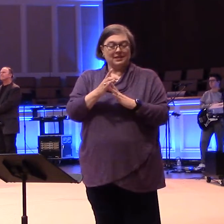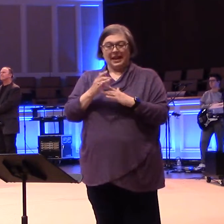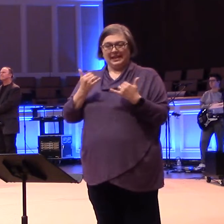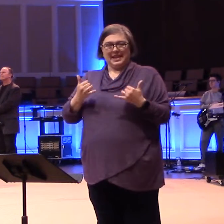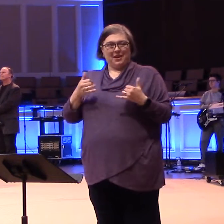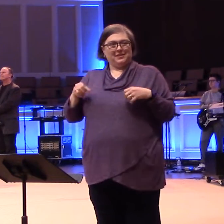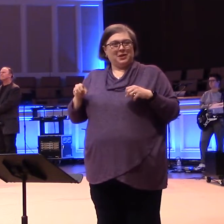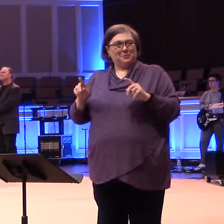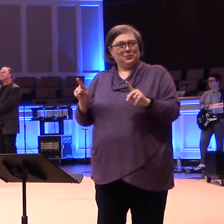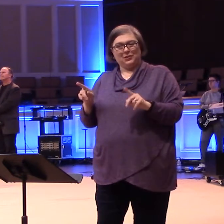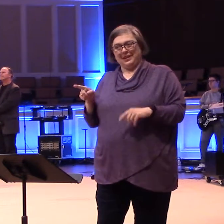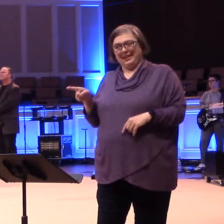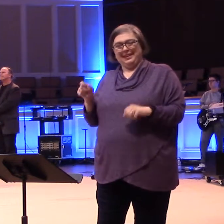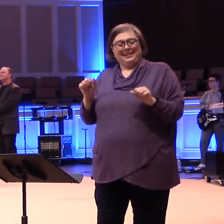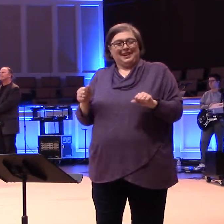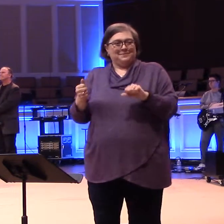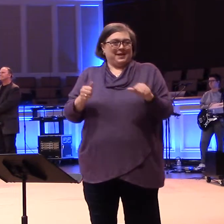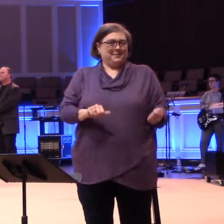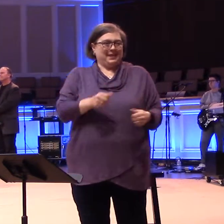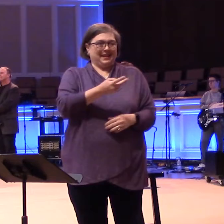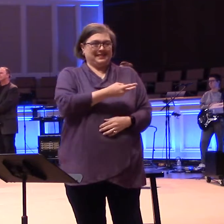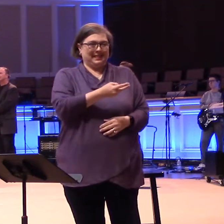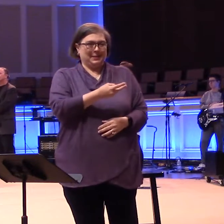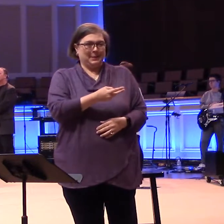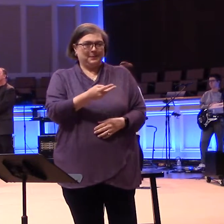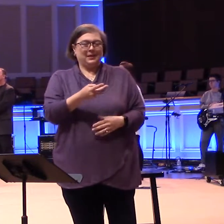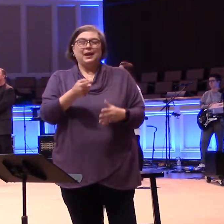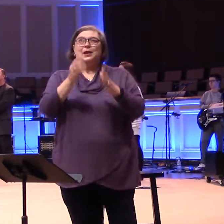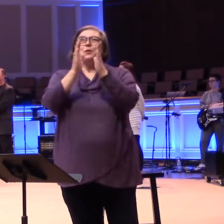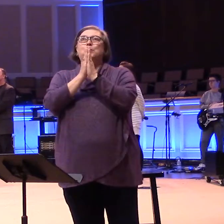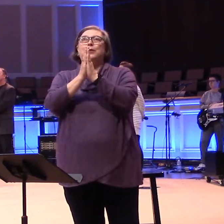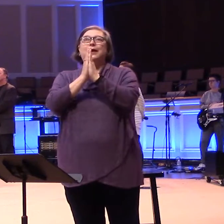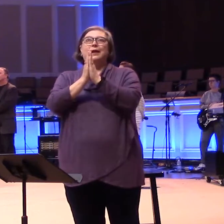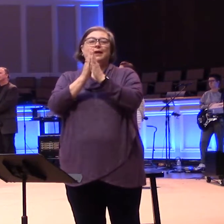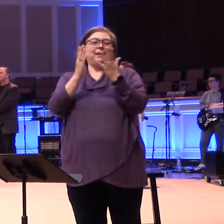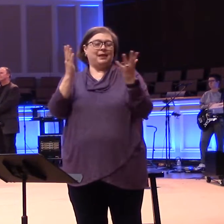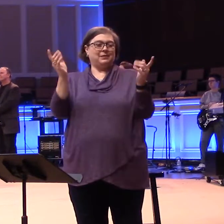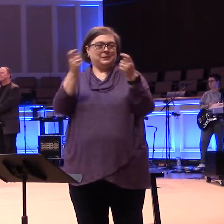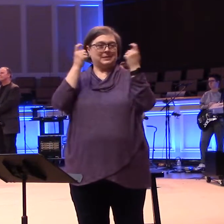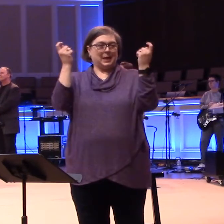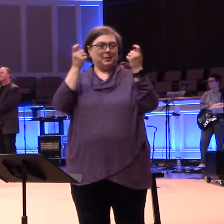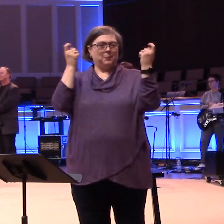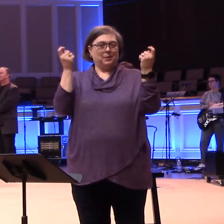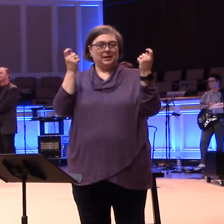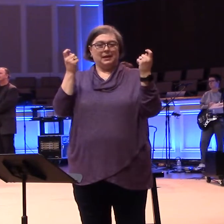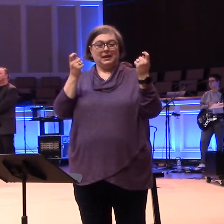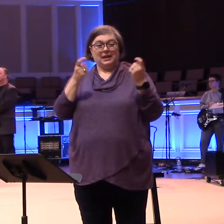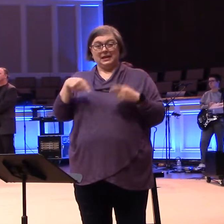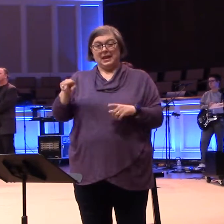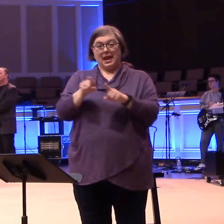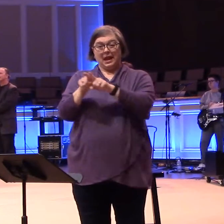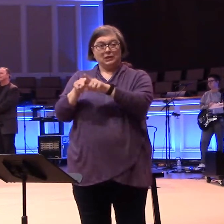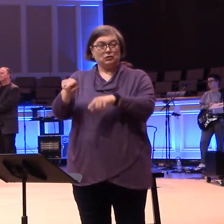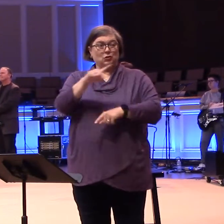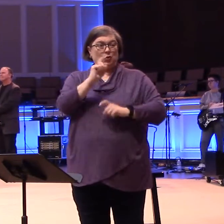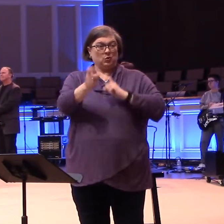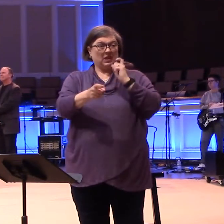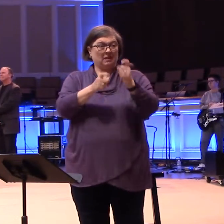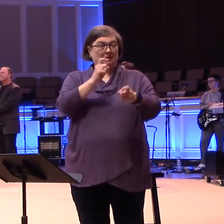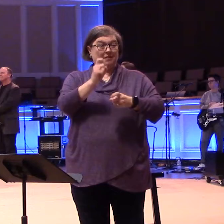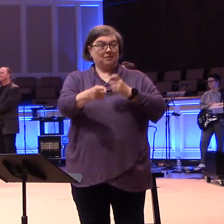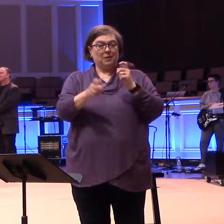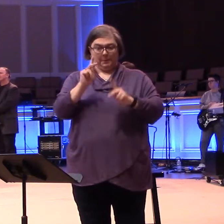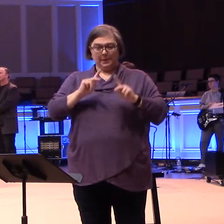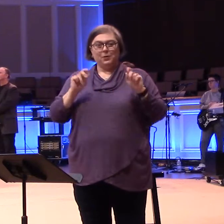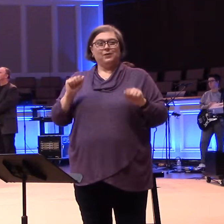this morning. And so we celebrate what God is doing. And as you pray and as you give, we're going to talk a bit about giving. As you give, people find out